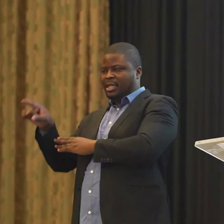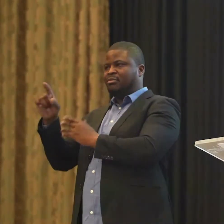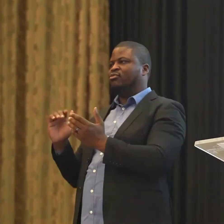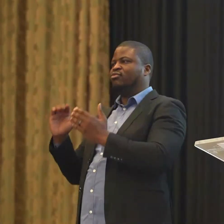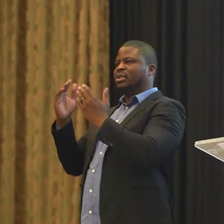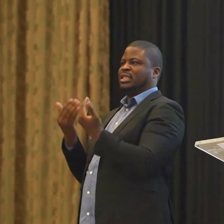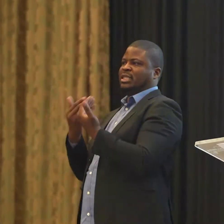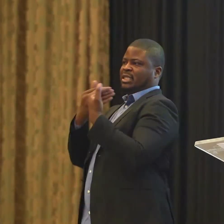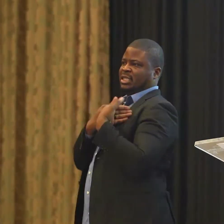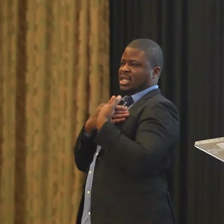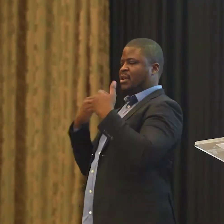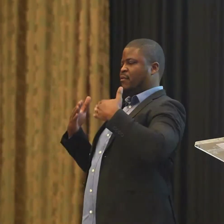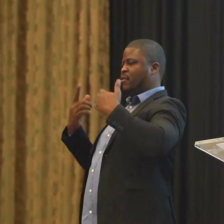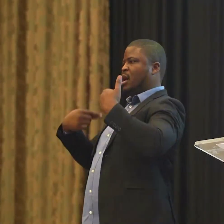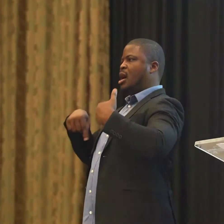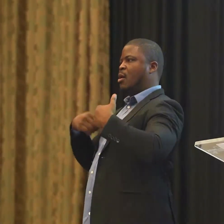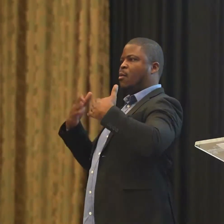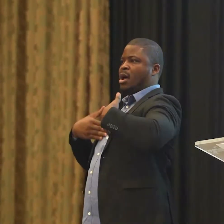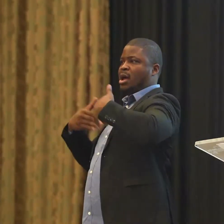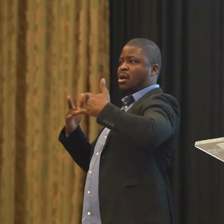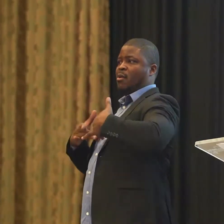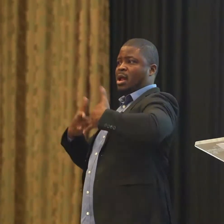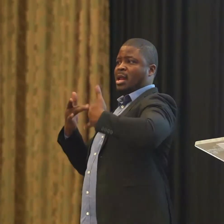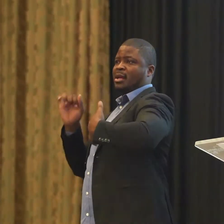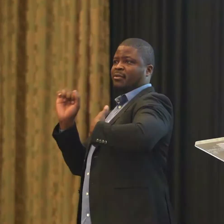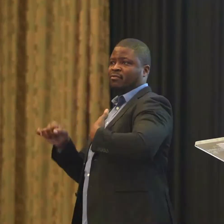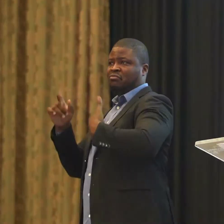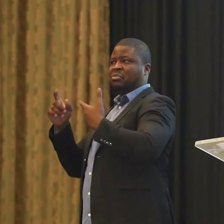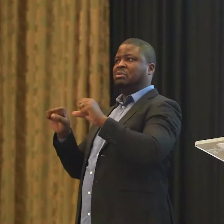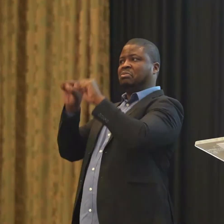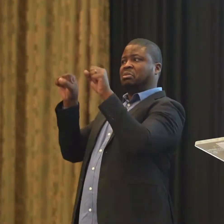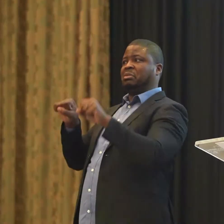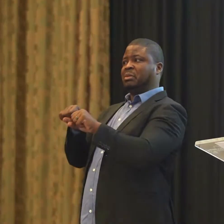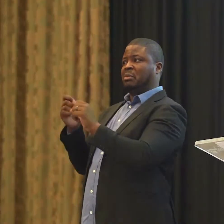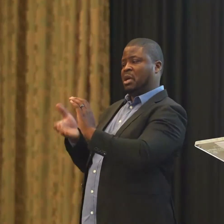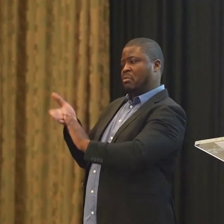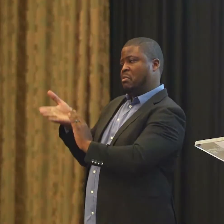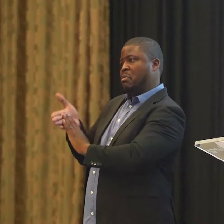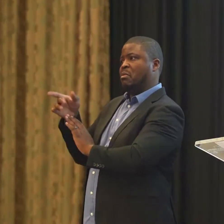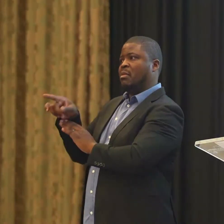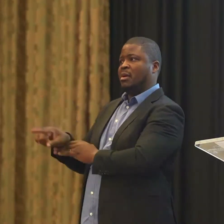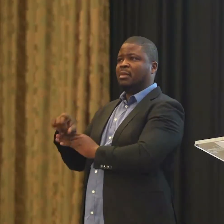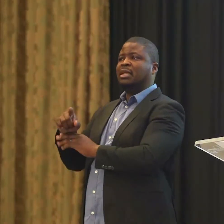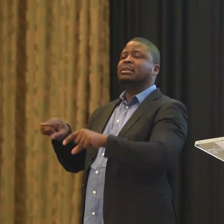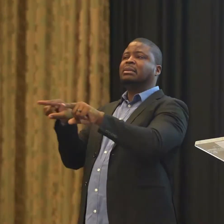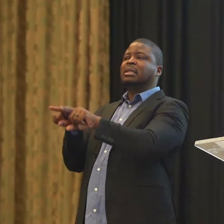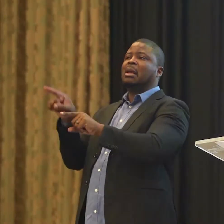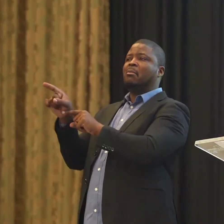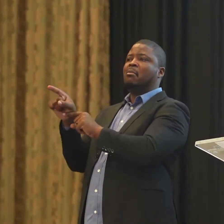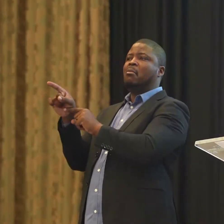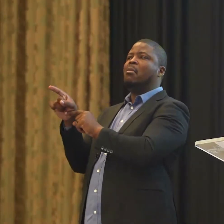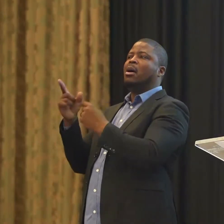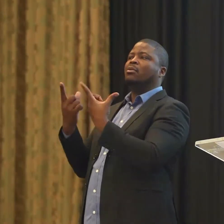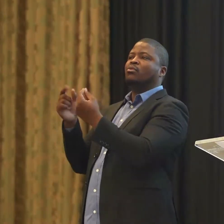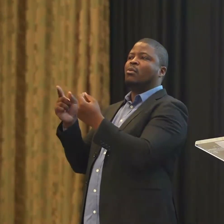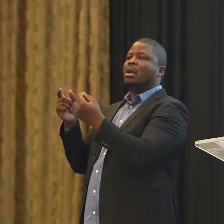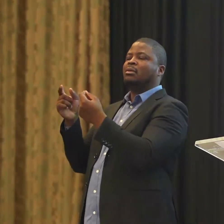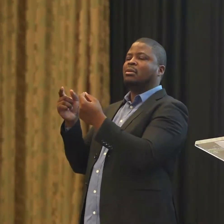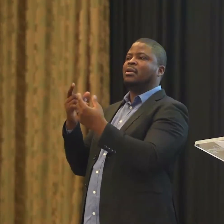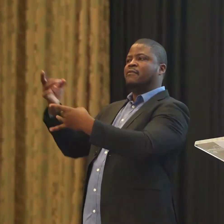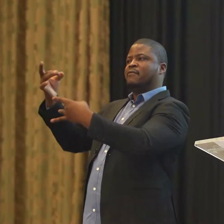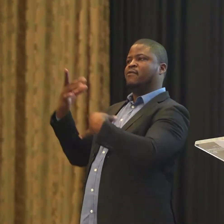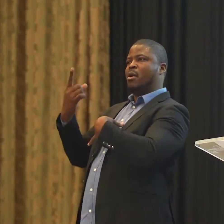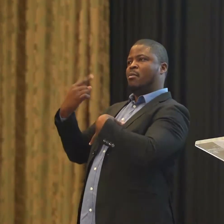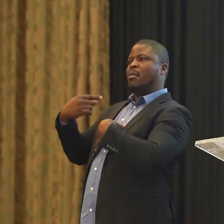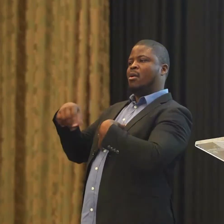community-led monitoring system that has been rolled out. And to give us more about the